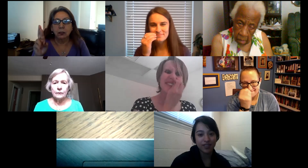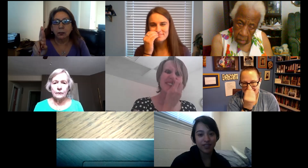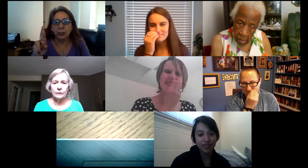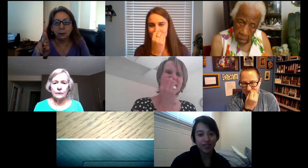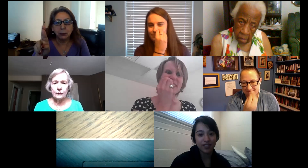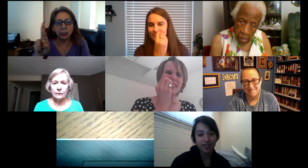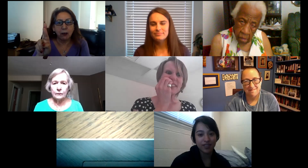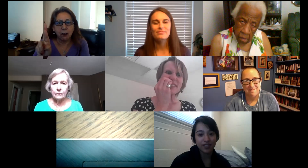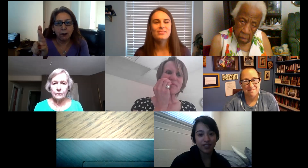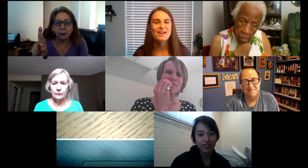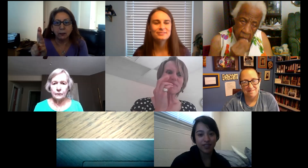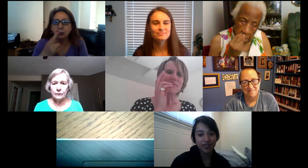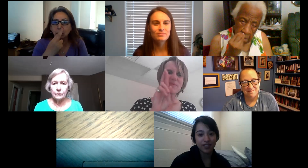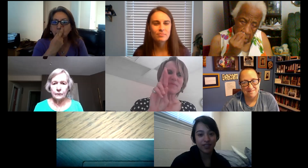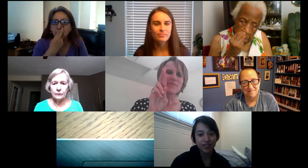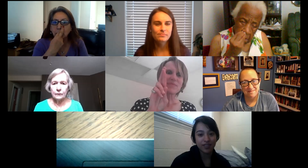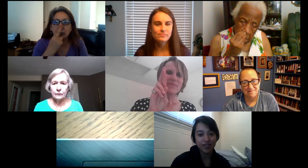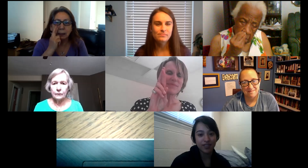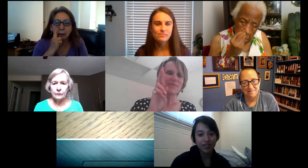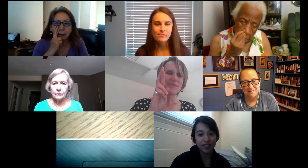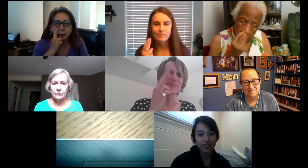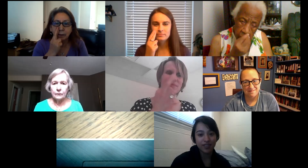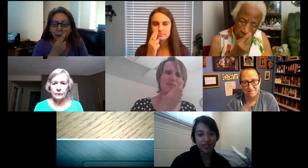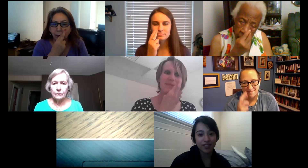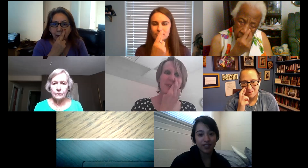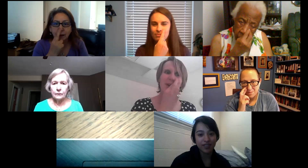So her name is with an R, so Rosie.